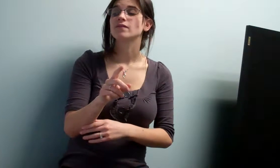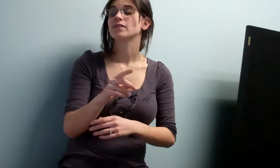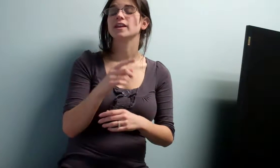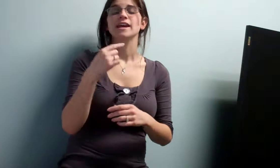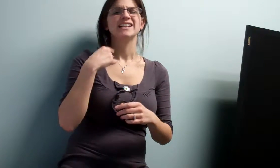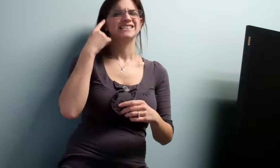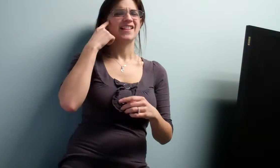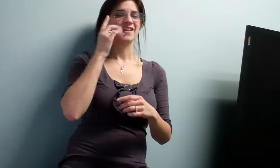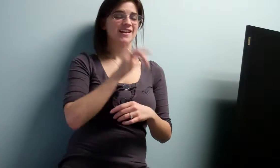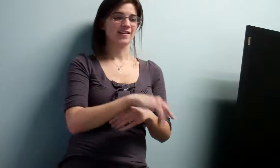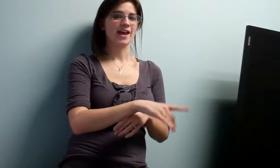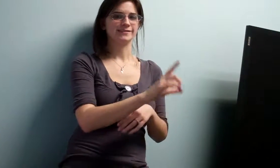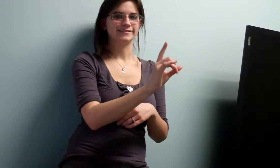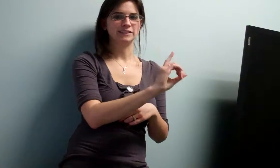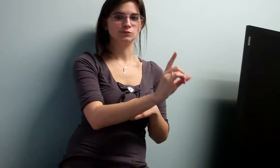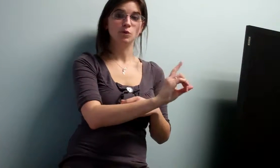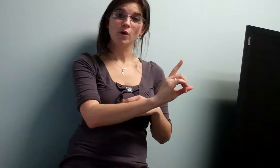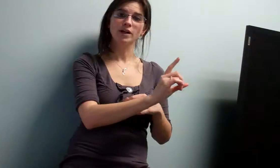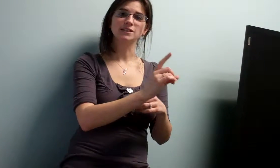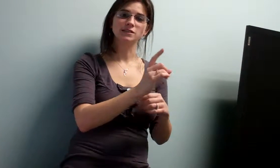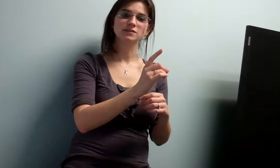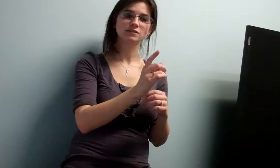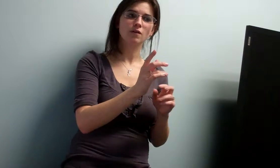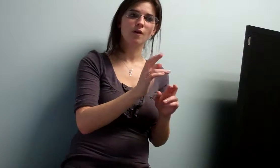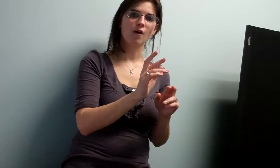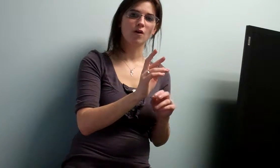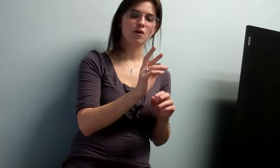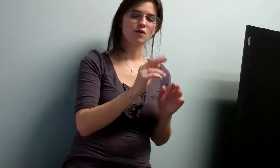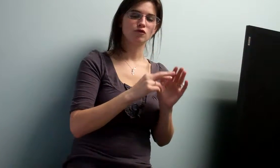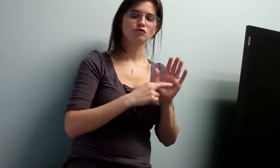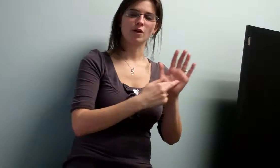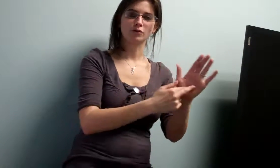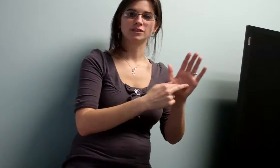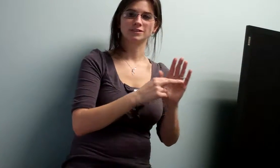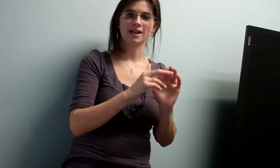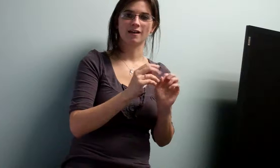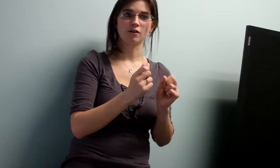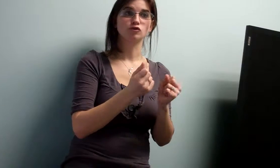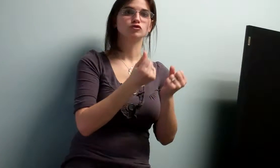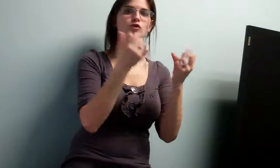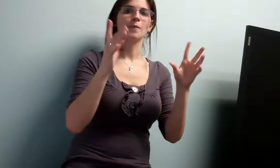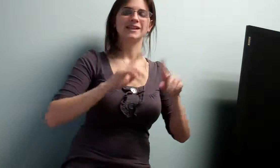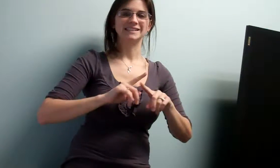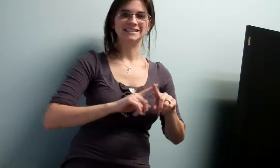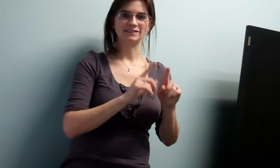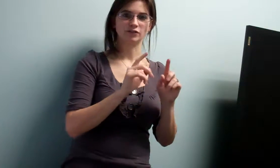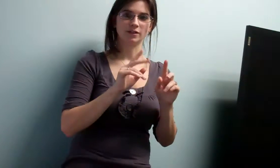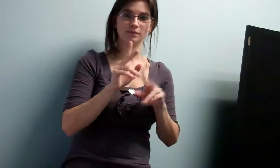say that by looking at his life, we can look at so many of the central themes in African American history.